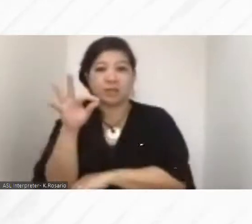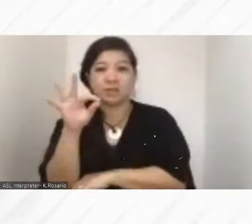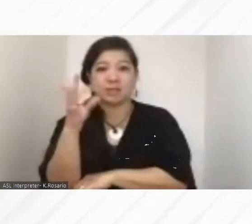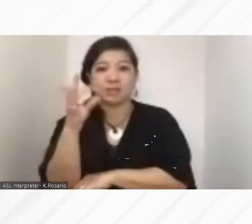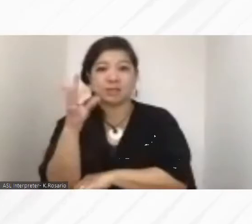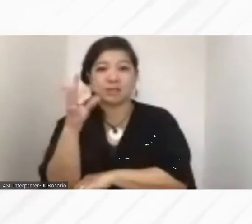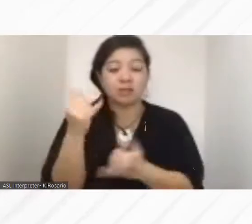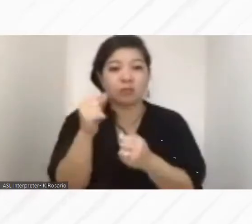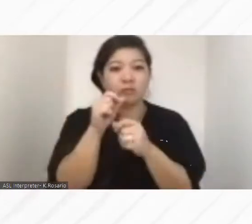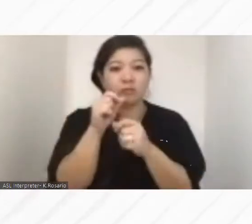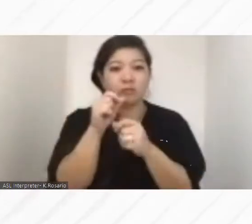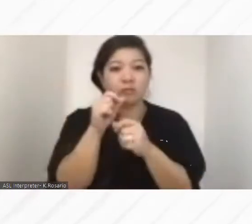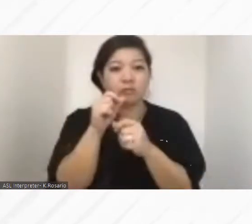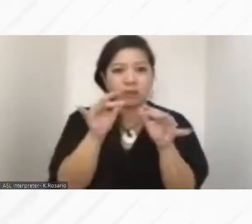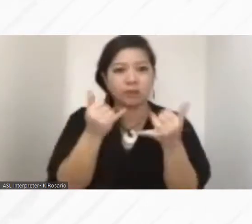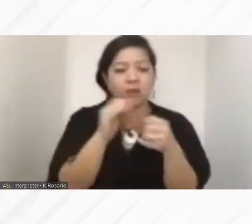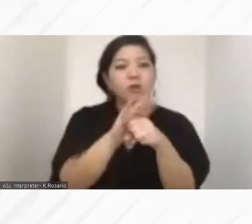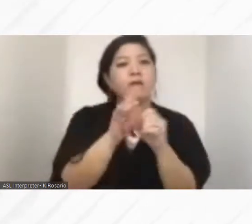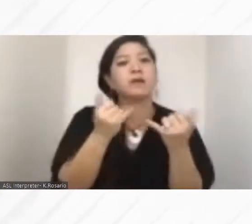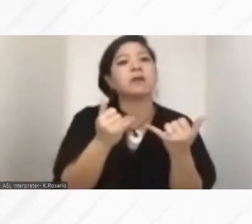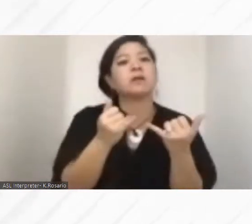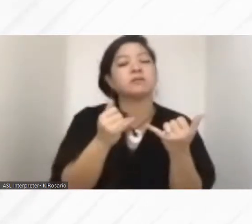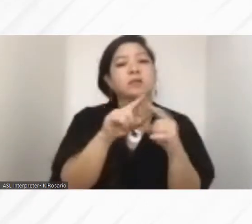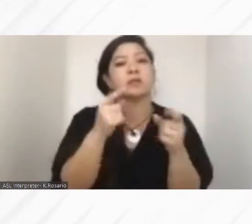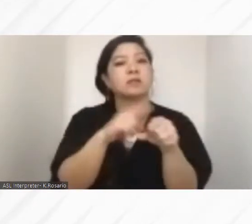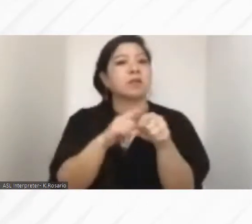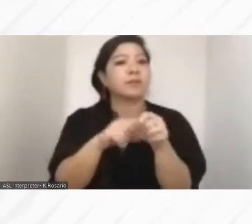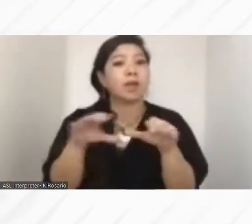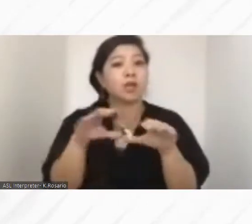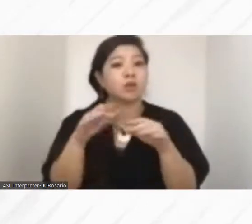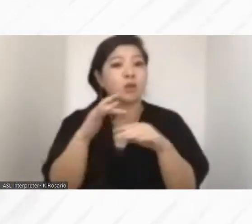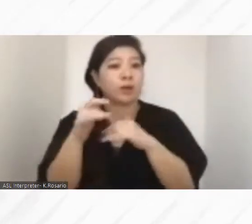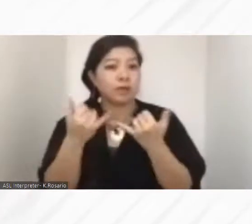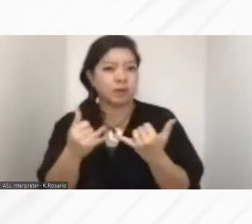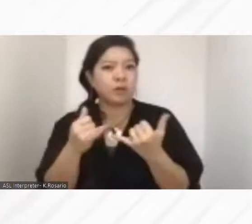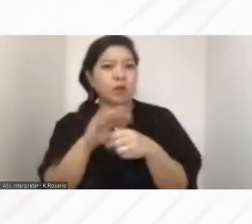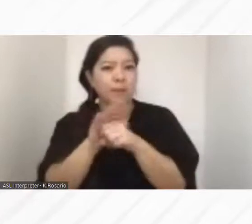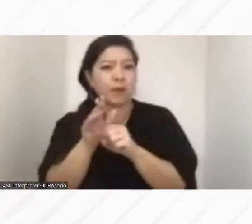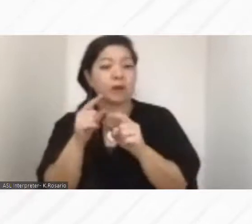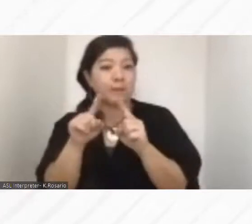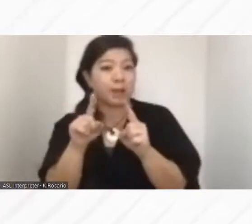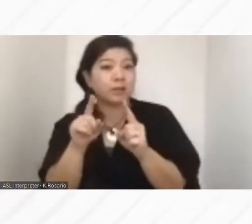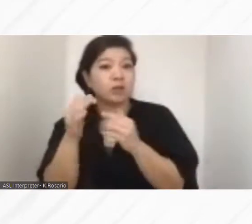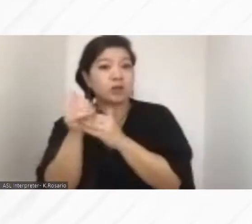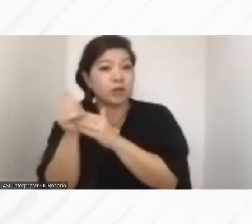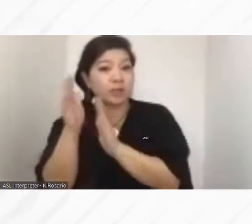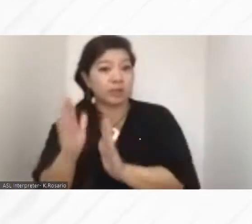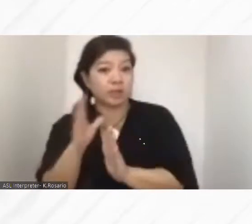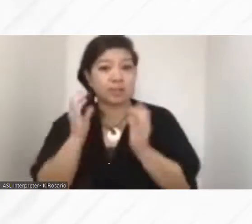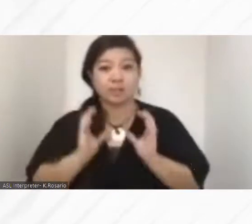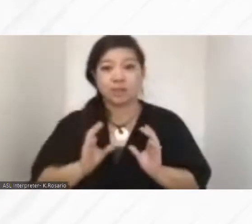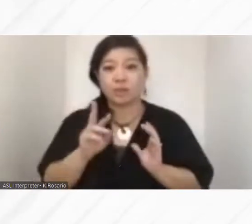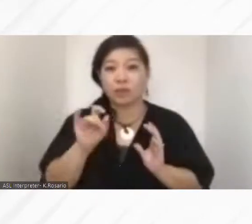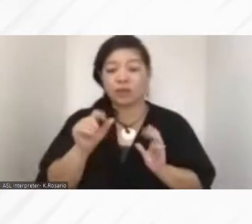pandemic. Despite valiant and timely action early on in the pandemic by your leadership and citizenry, Guam